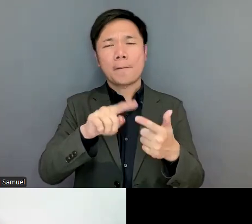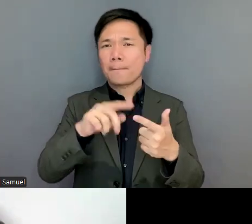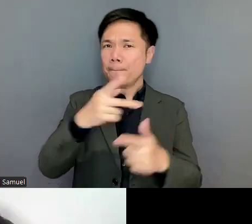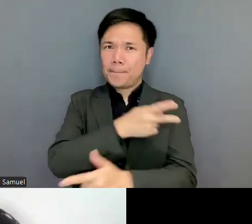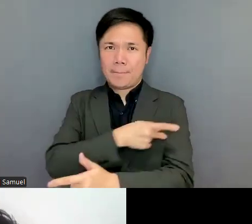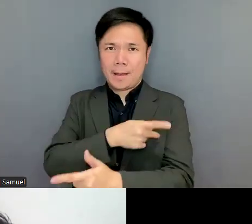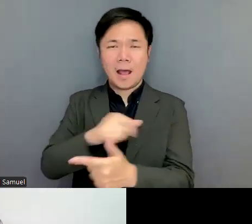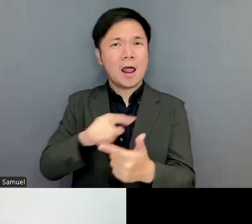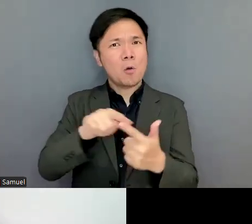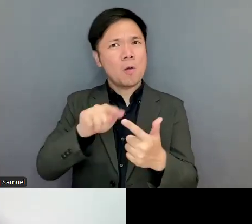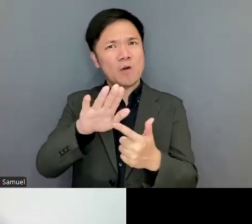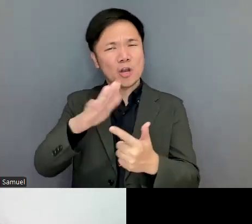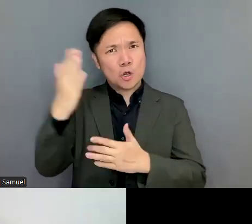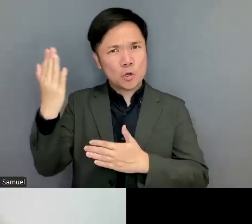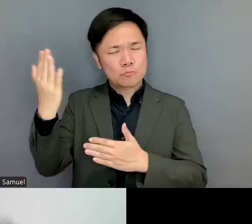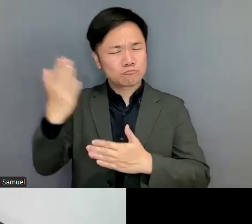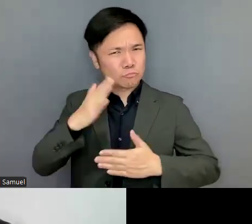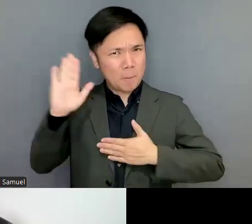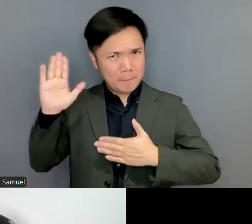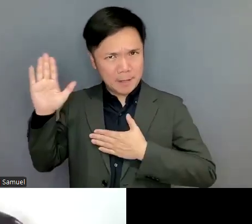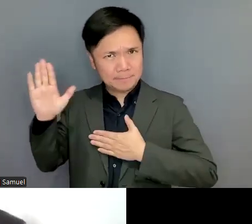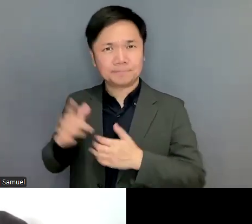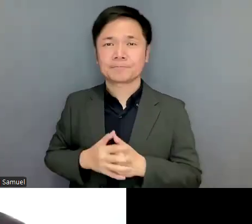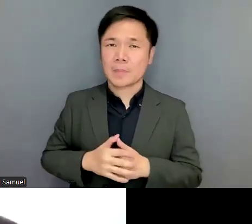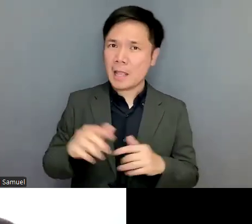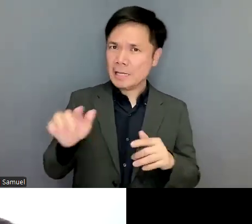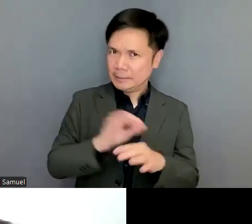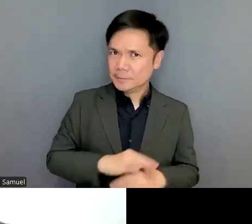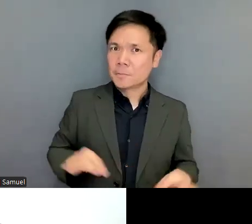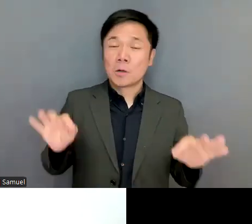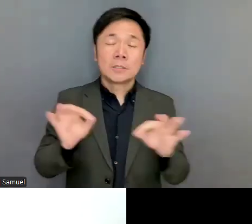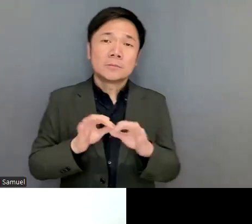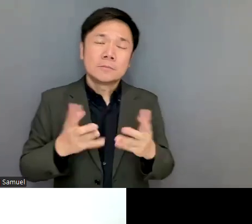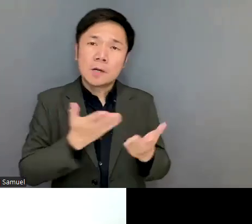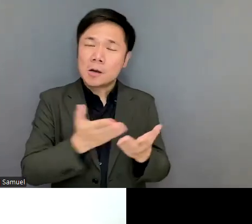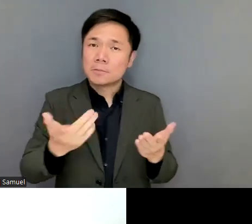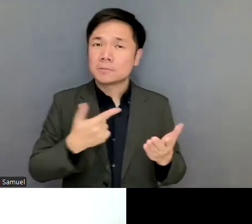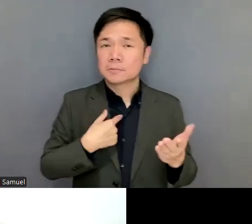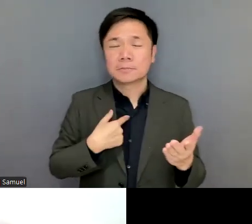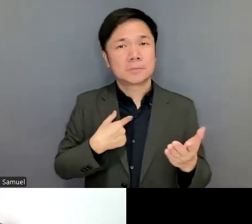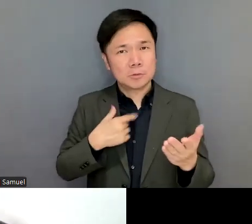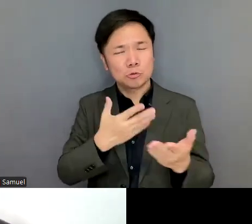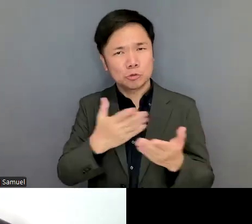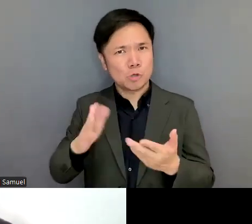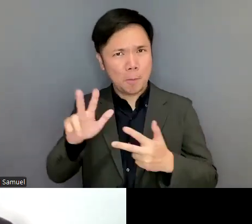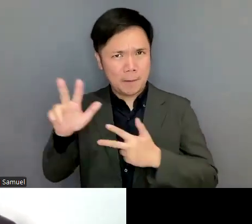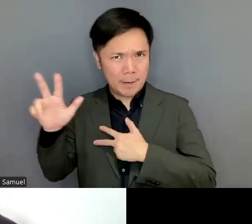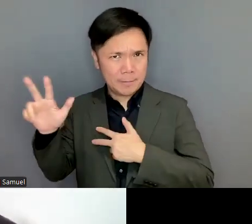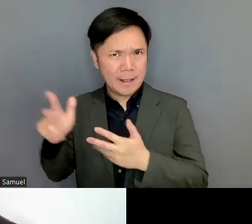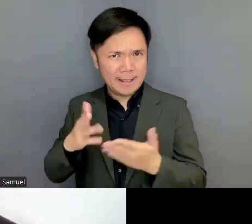about commitments and the importance of commitments. So I will try